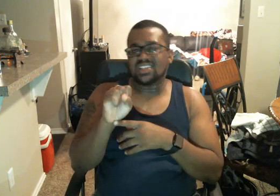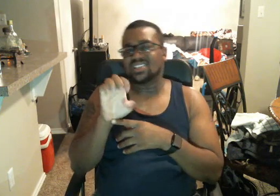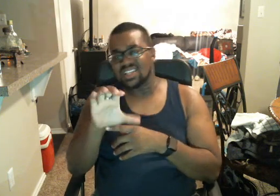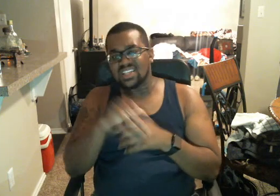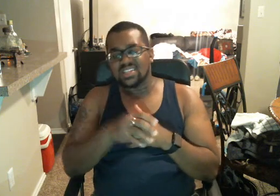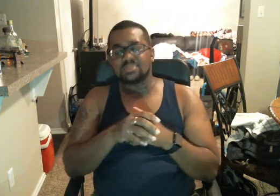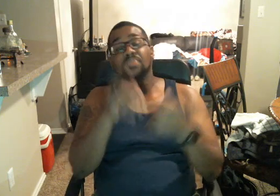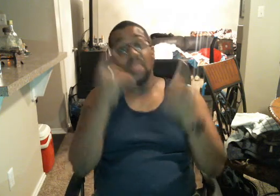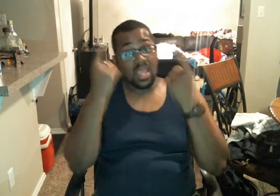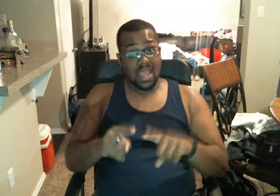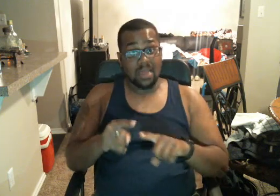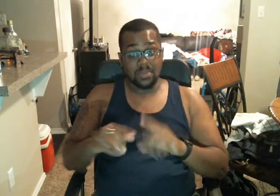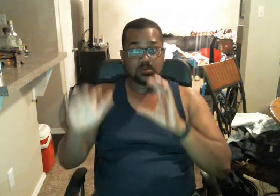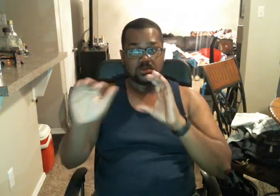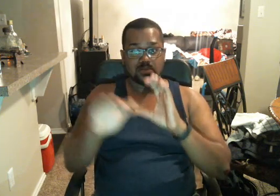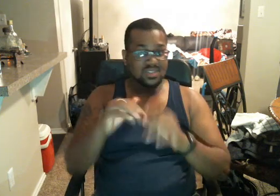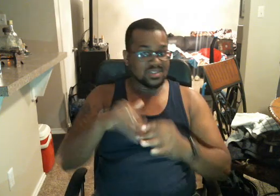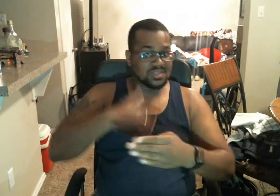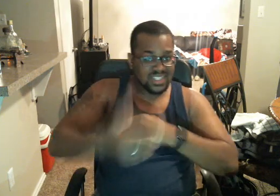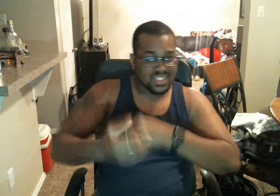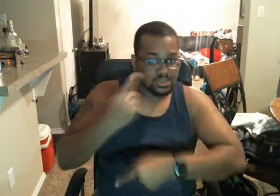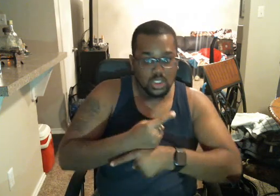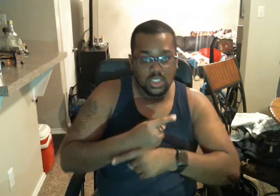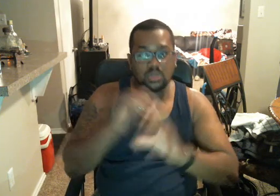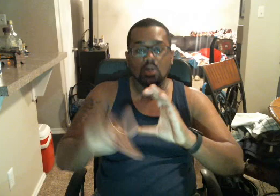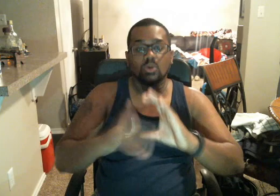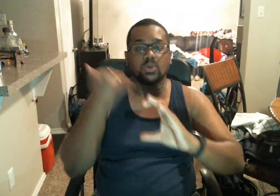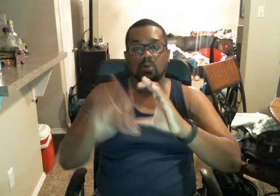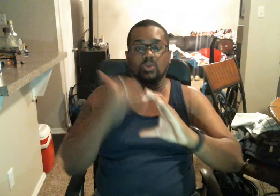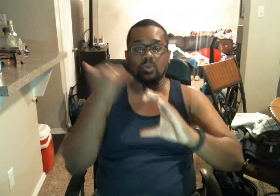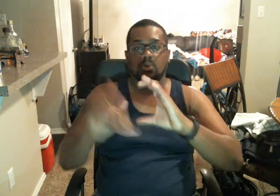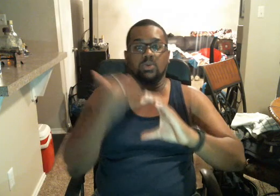emails. And the emails say essentially the same thing.